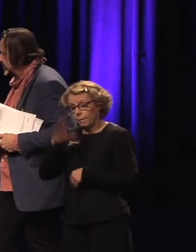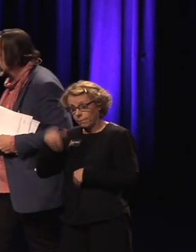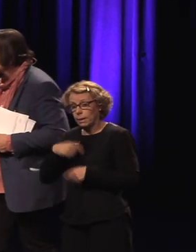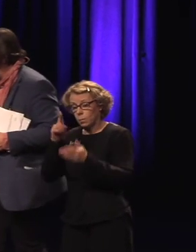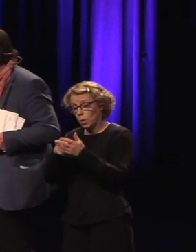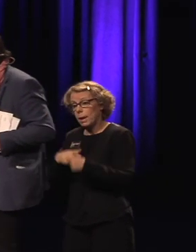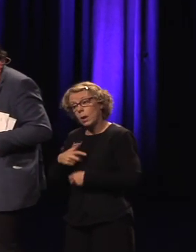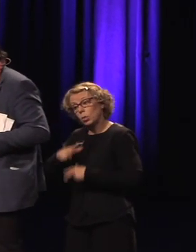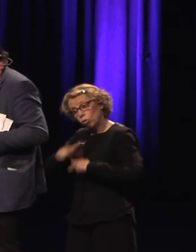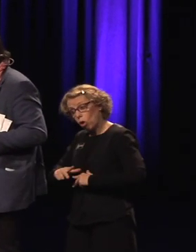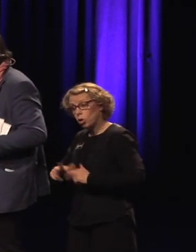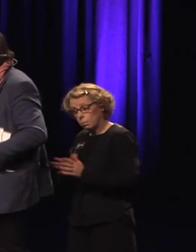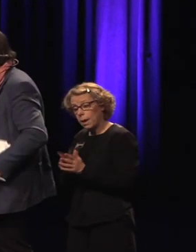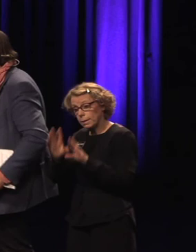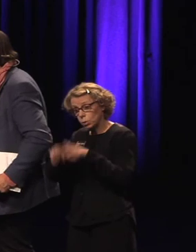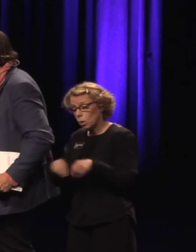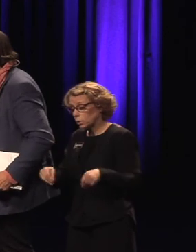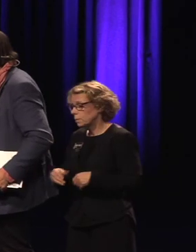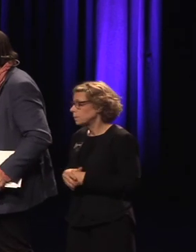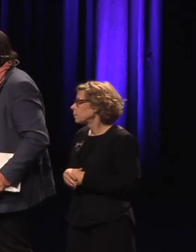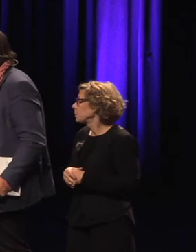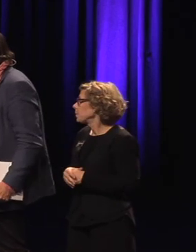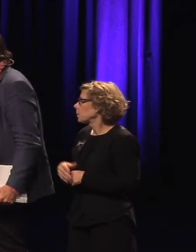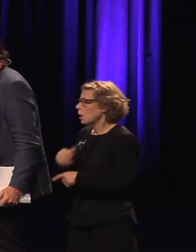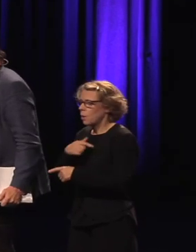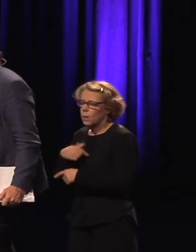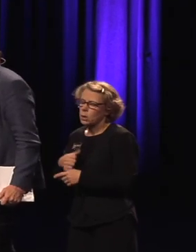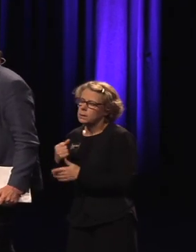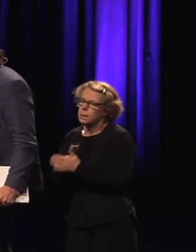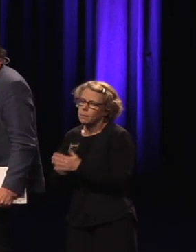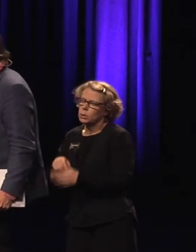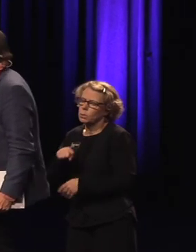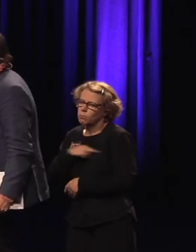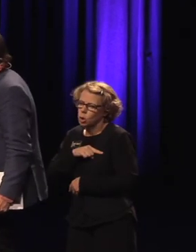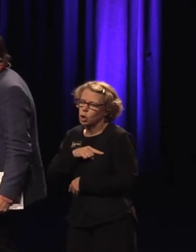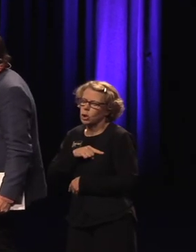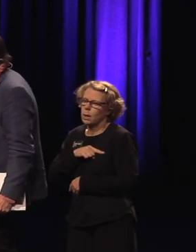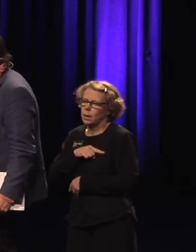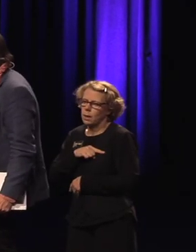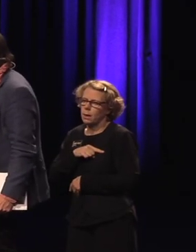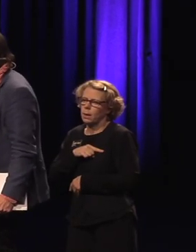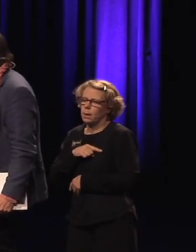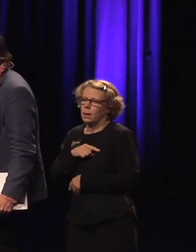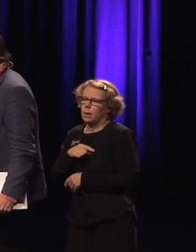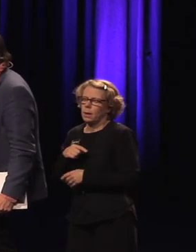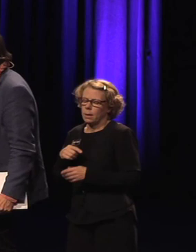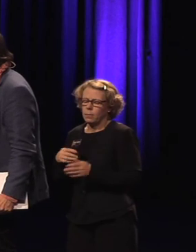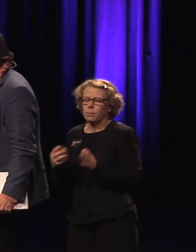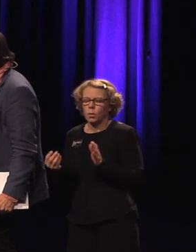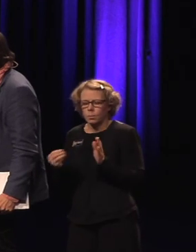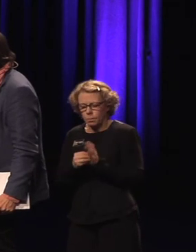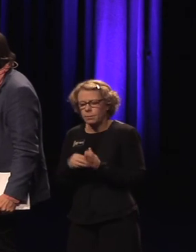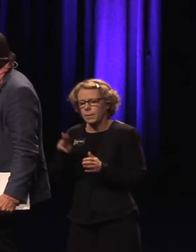satisfied? It's because we struggled so hard to even get human rights language in there and to